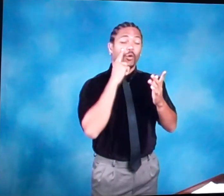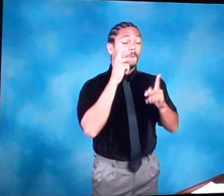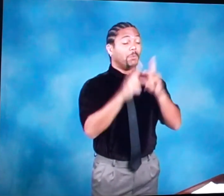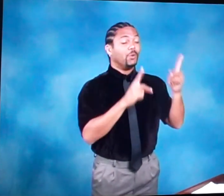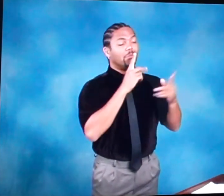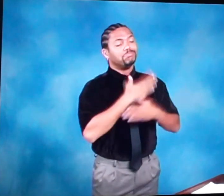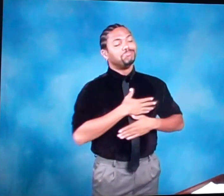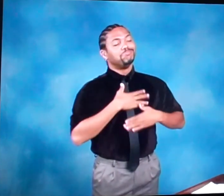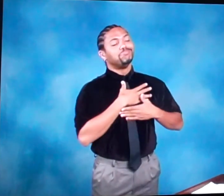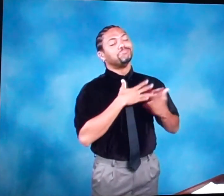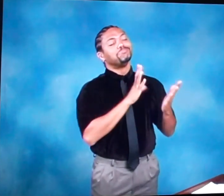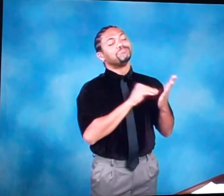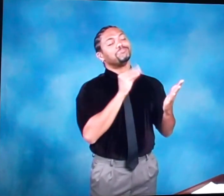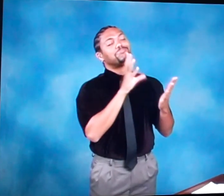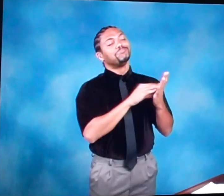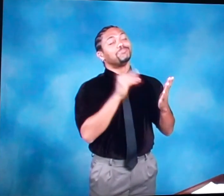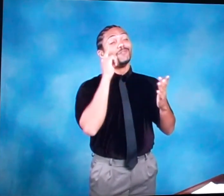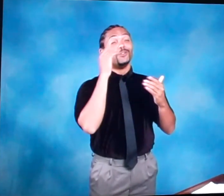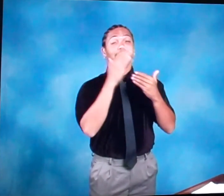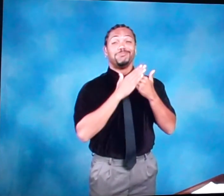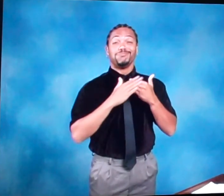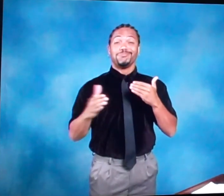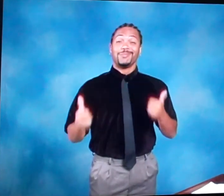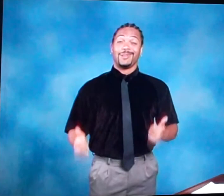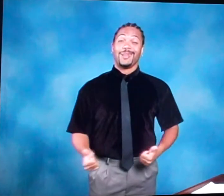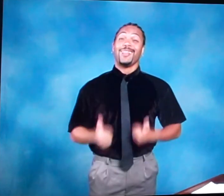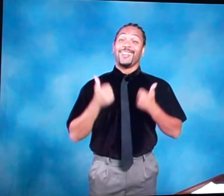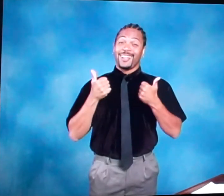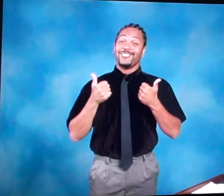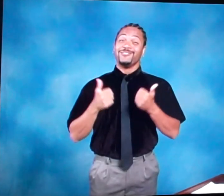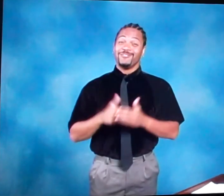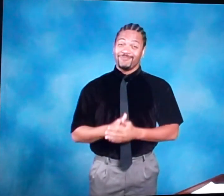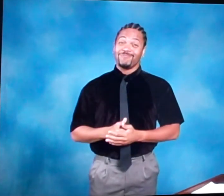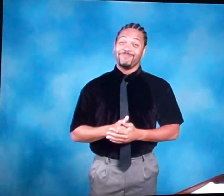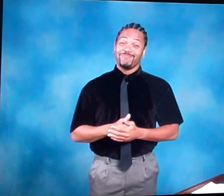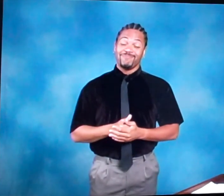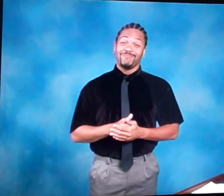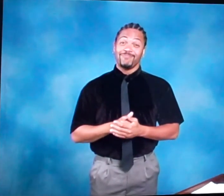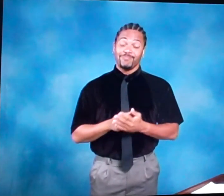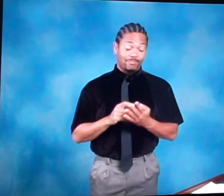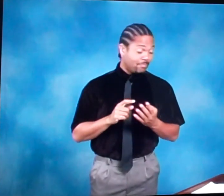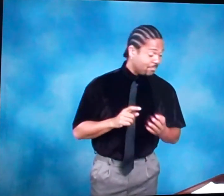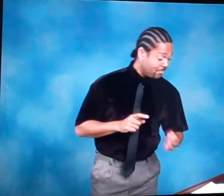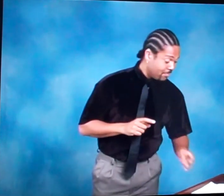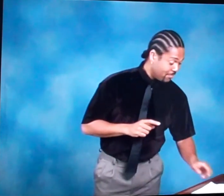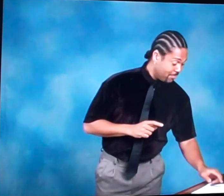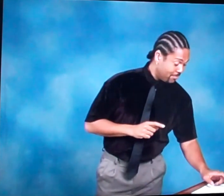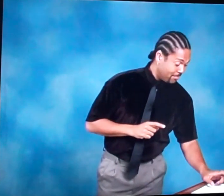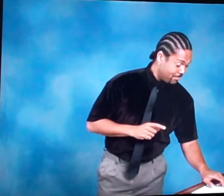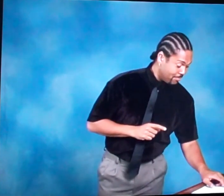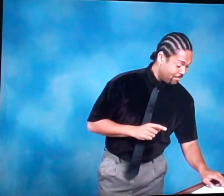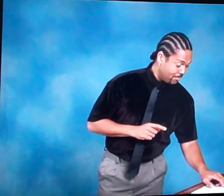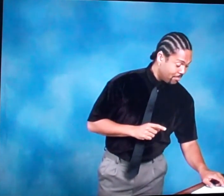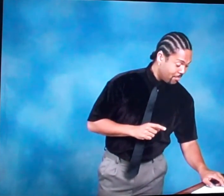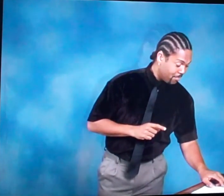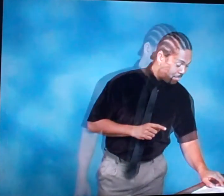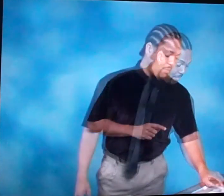later. And lastly, Green Hill College has a variety of different classes that many people